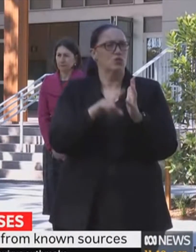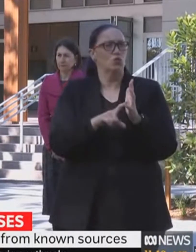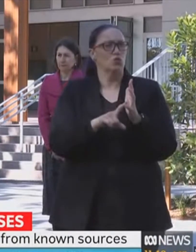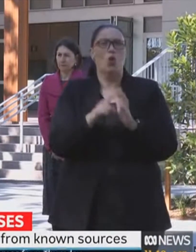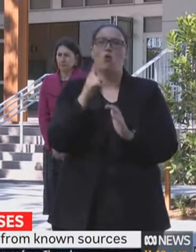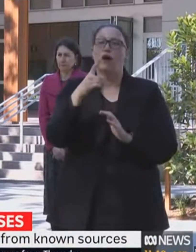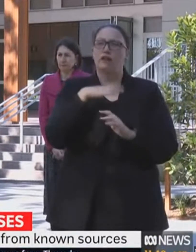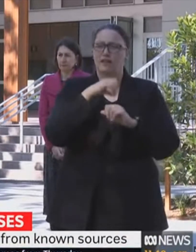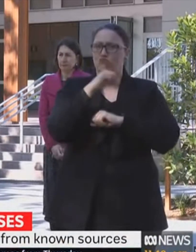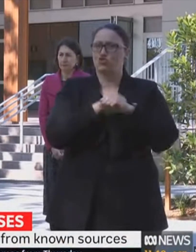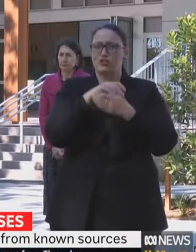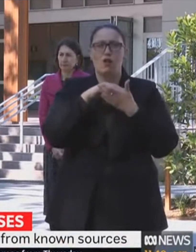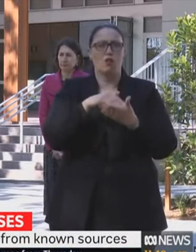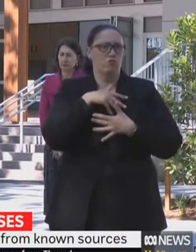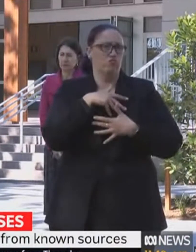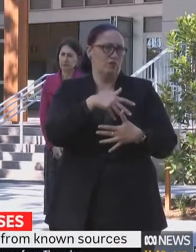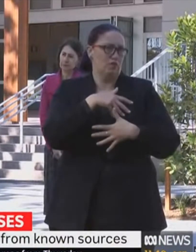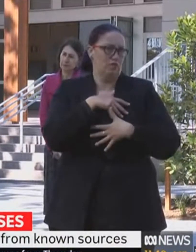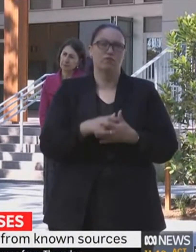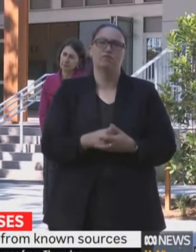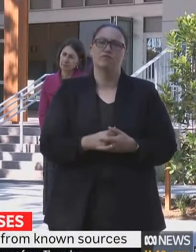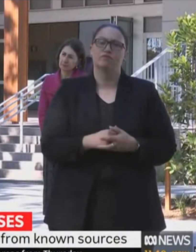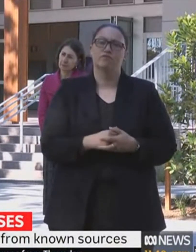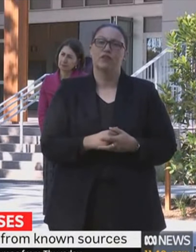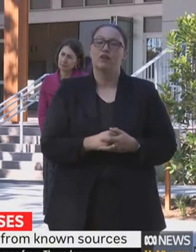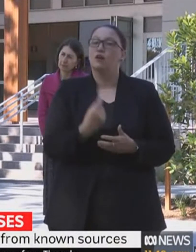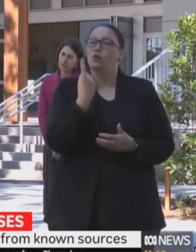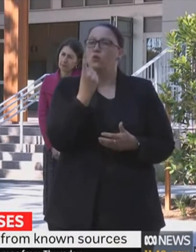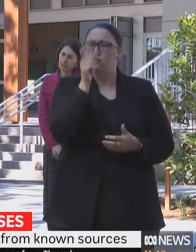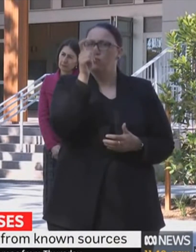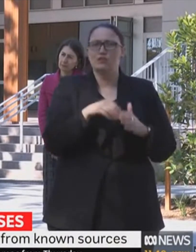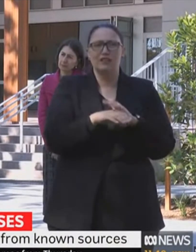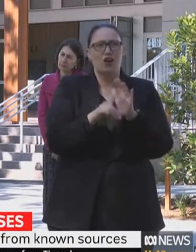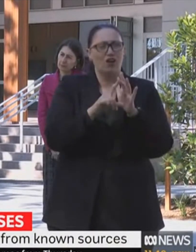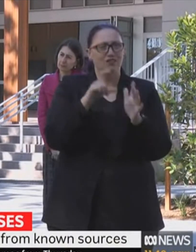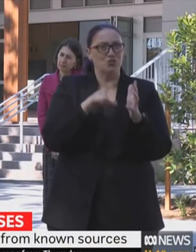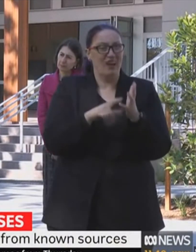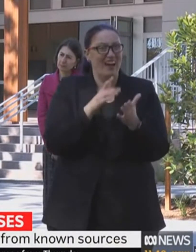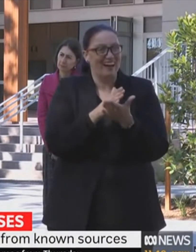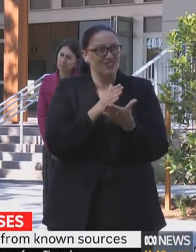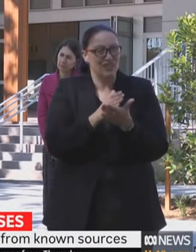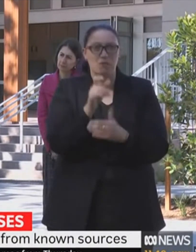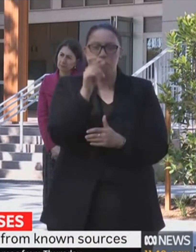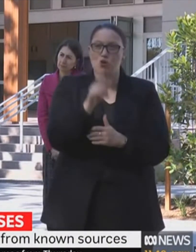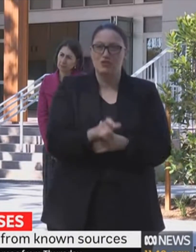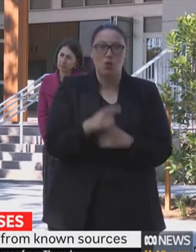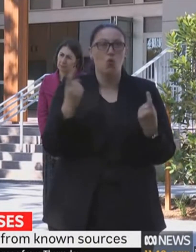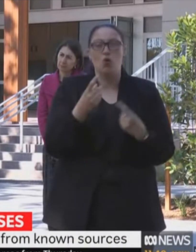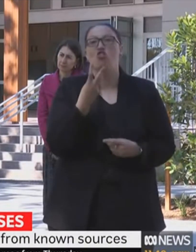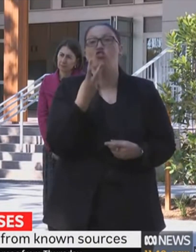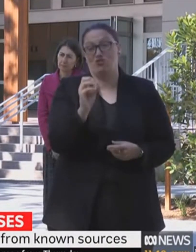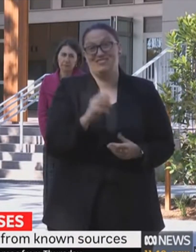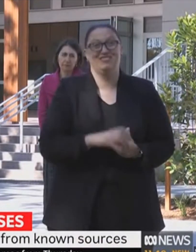is requiring a ventilator. I'd also like to highlight that one of those cases in intensive care is actually a person in their